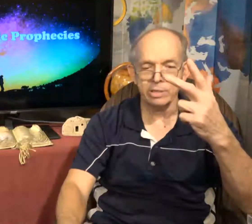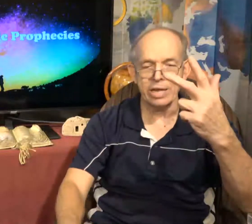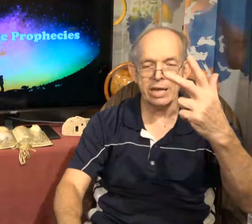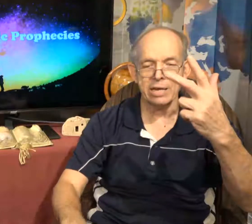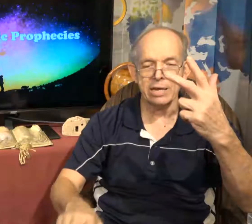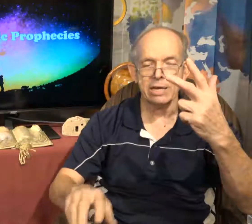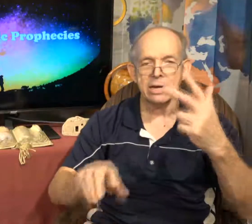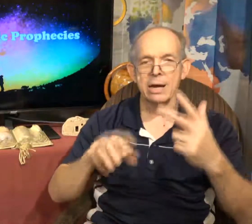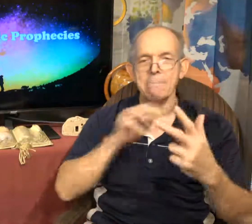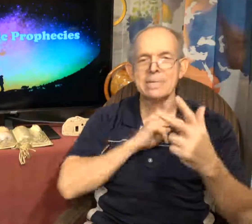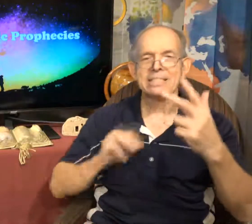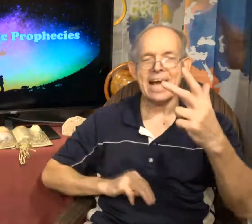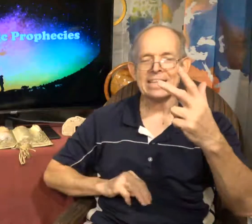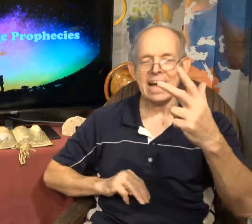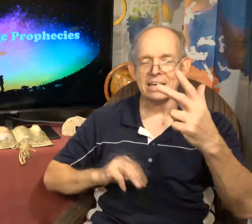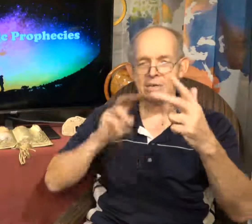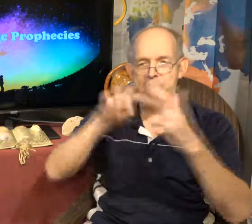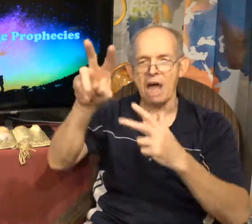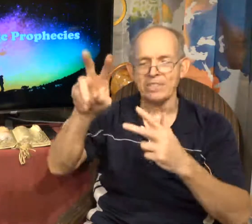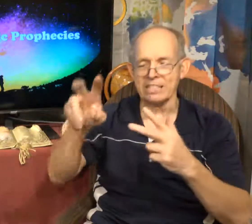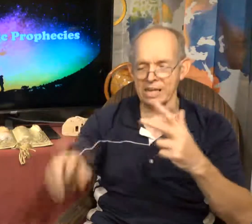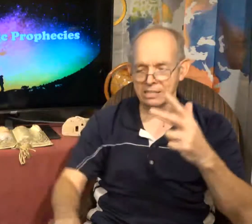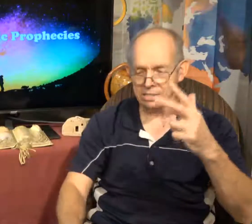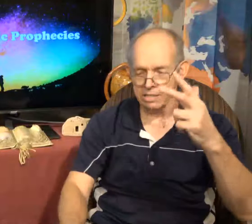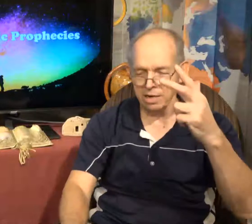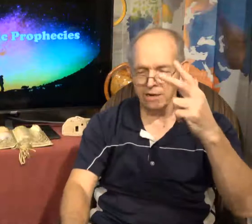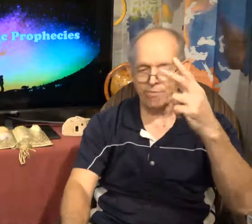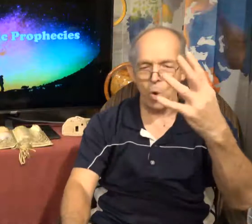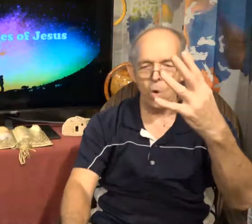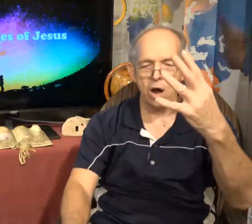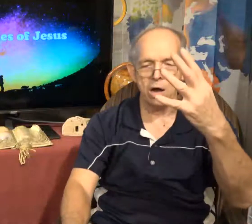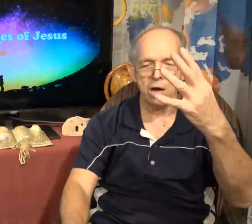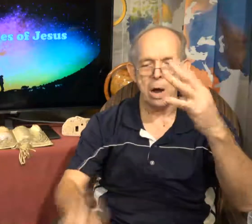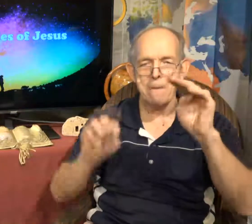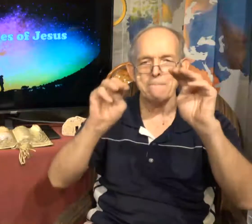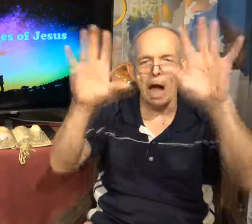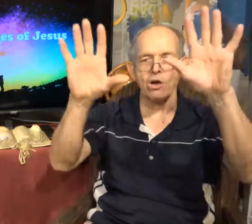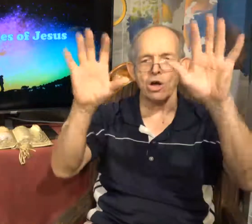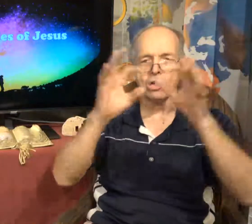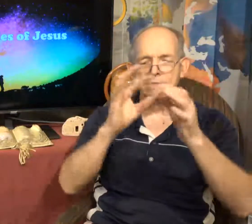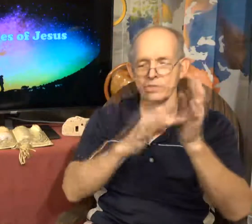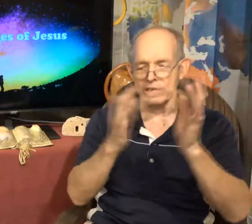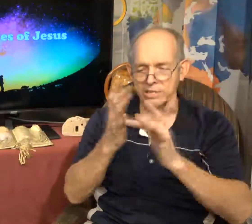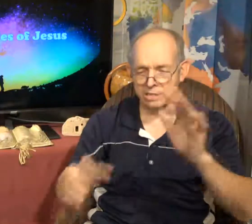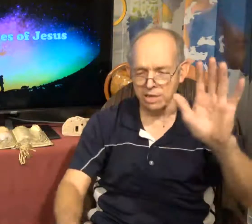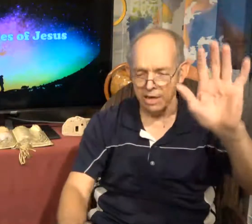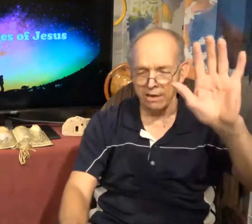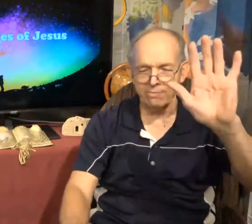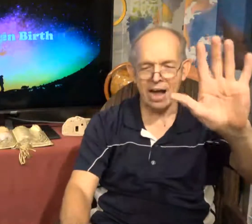3. Messiah prophecy. 4. Marker of Caesar.